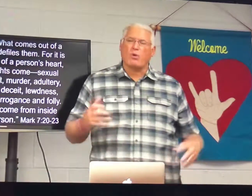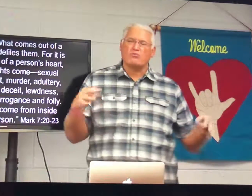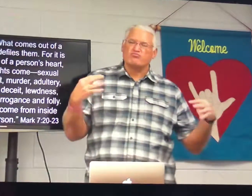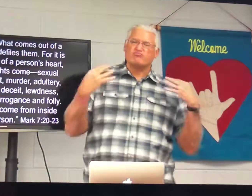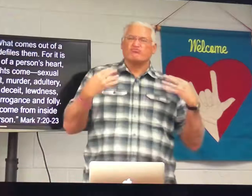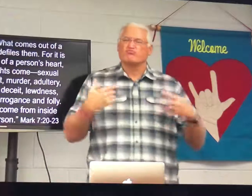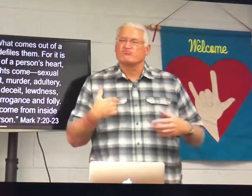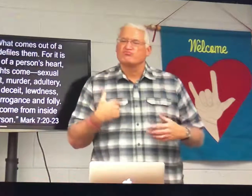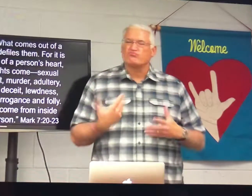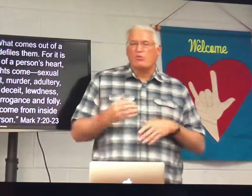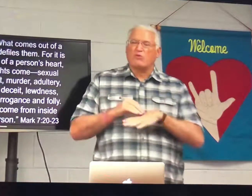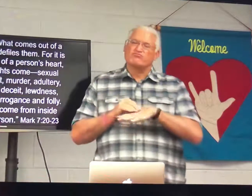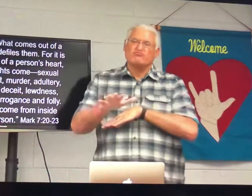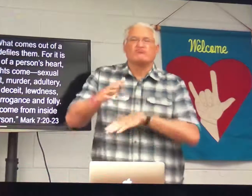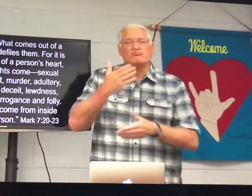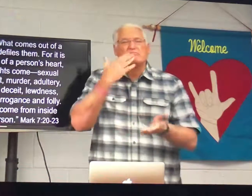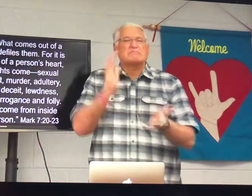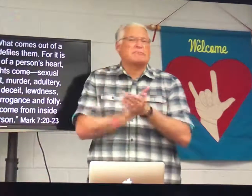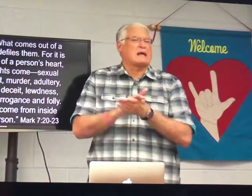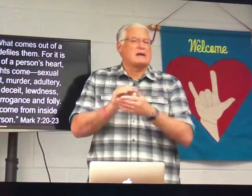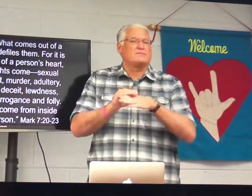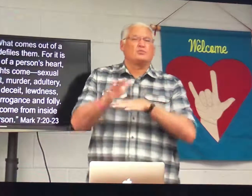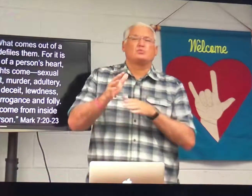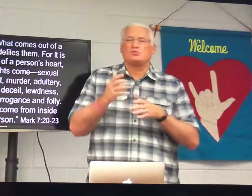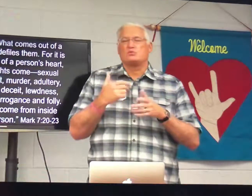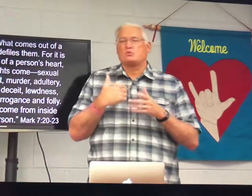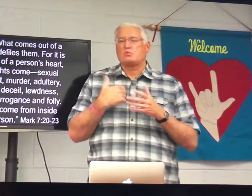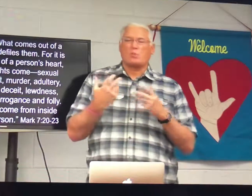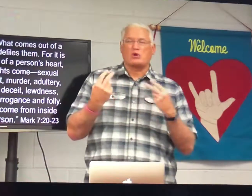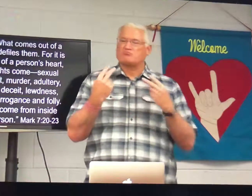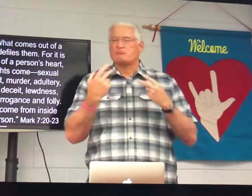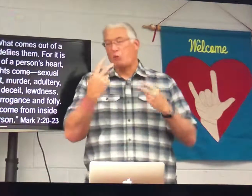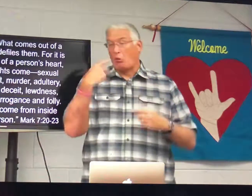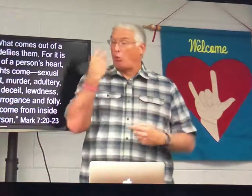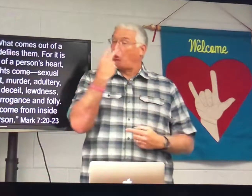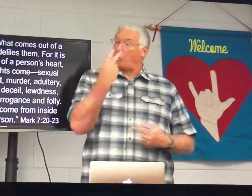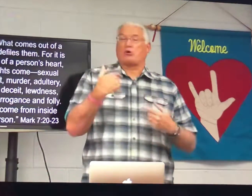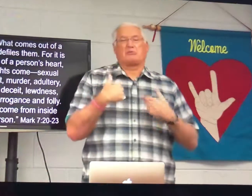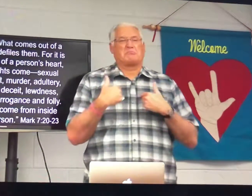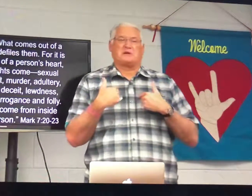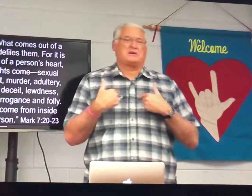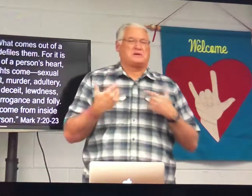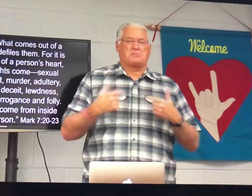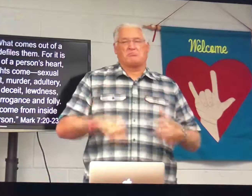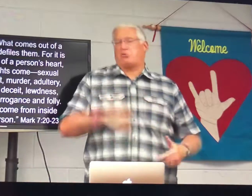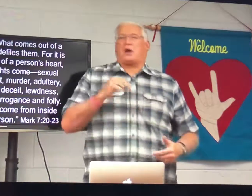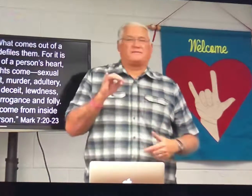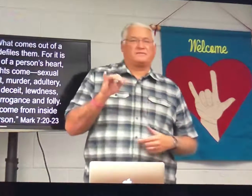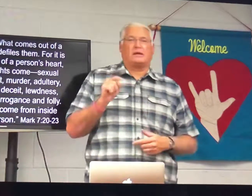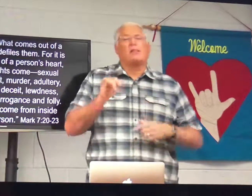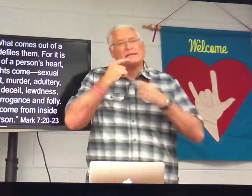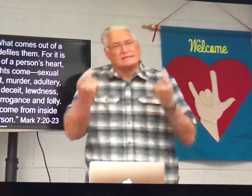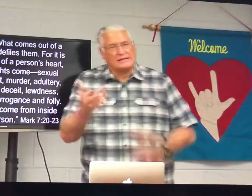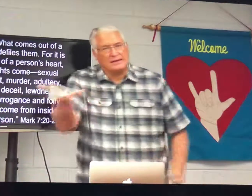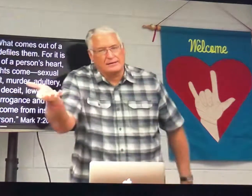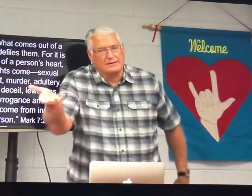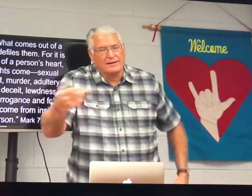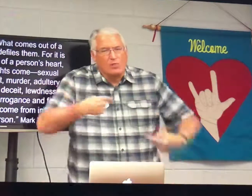you anticipate he's going to make that play. Yep. You calibrate everything else that goes into whether it's a hit or an error. It's going to be a